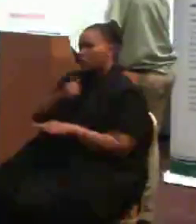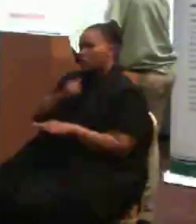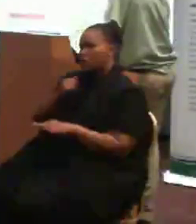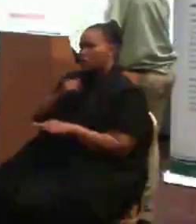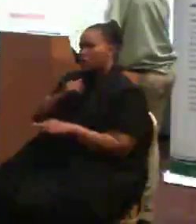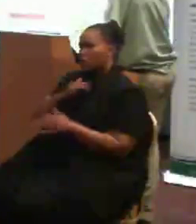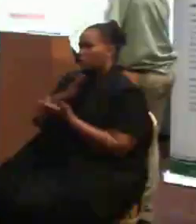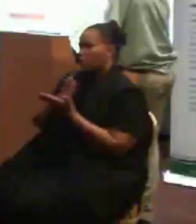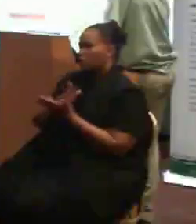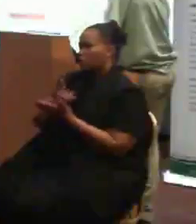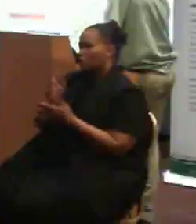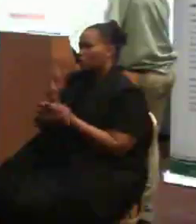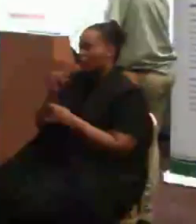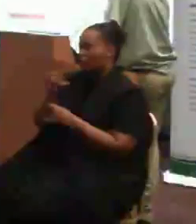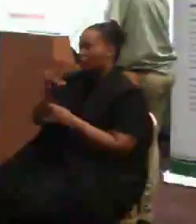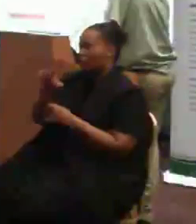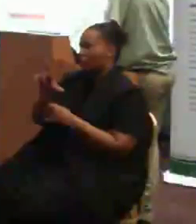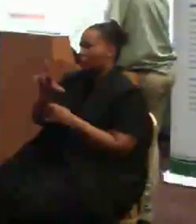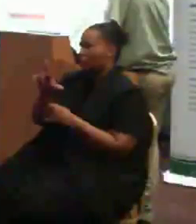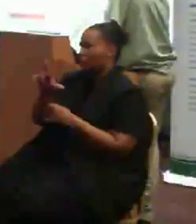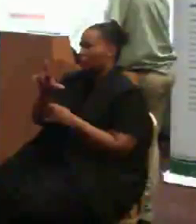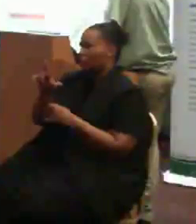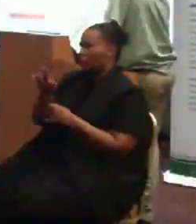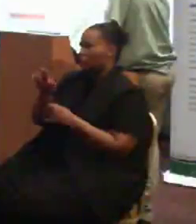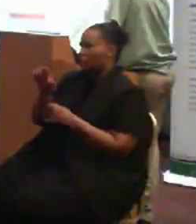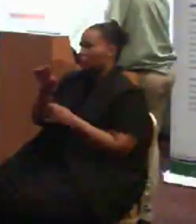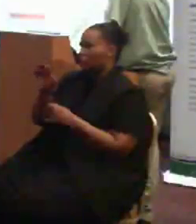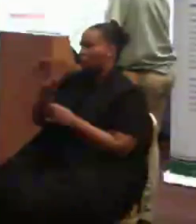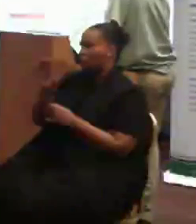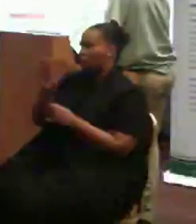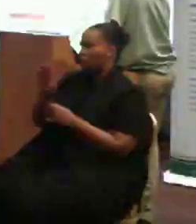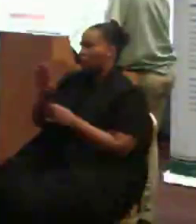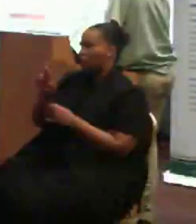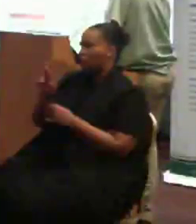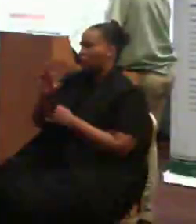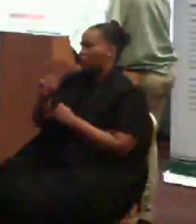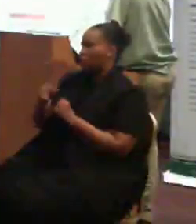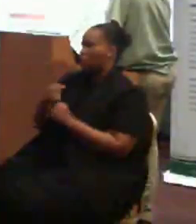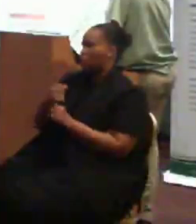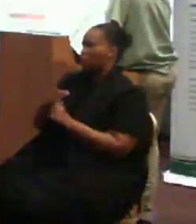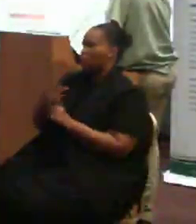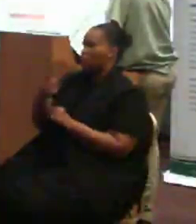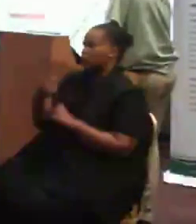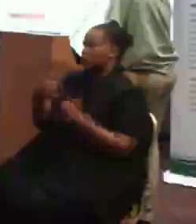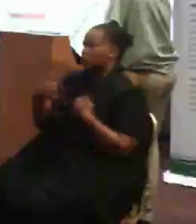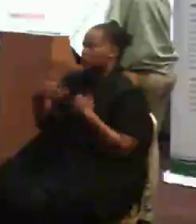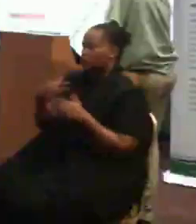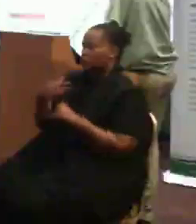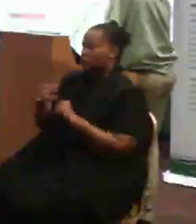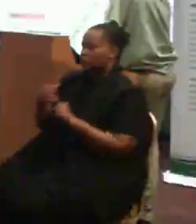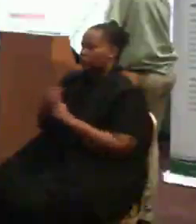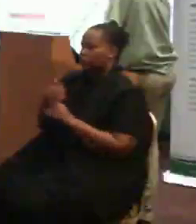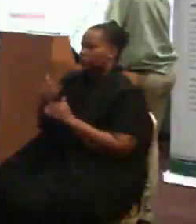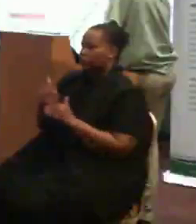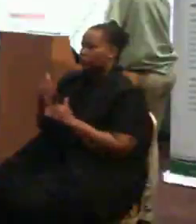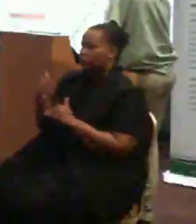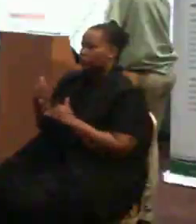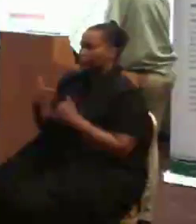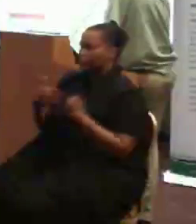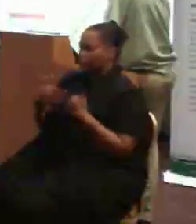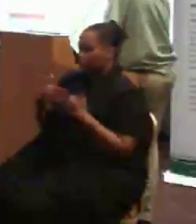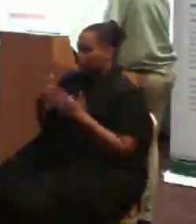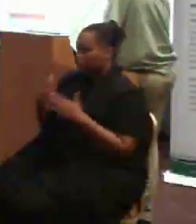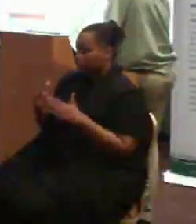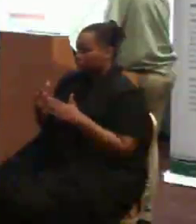the 7 billion gets added in the first year, and then in subsequent years you go back to the